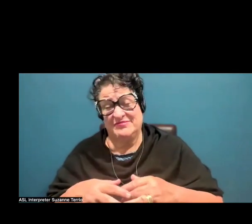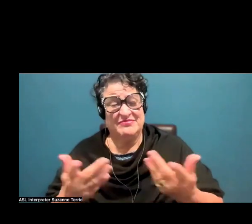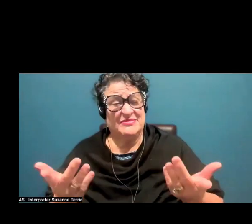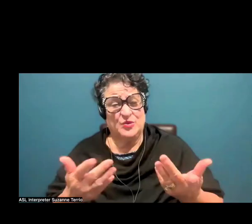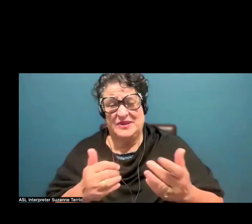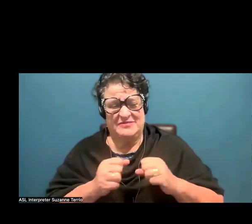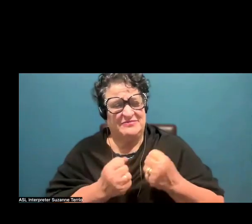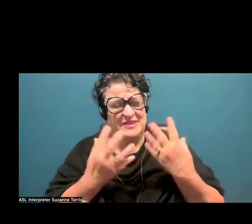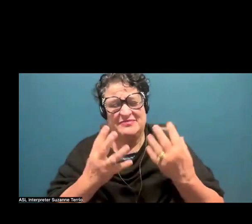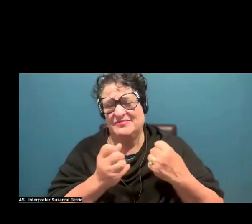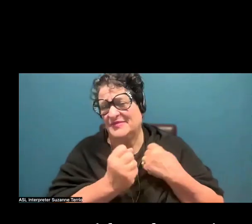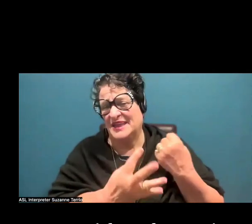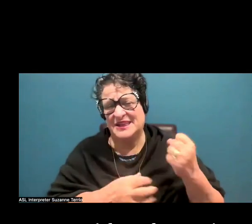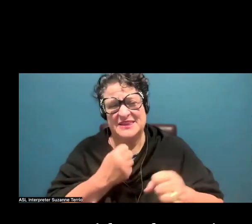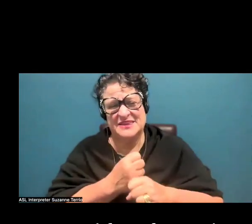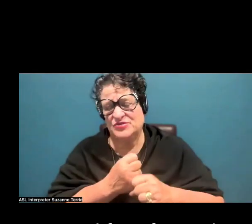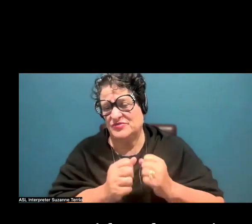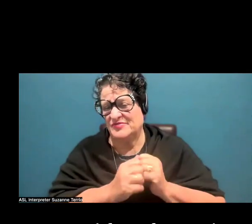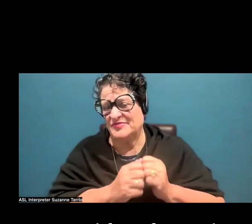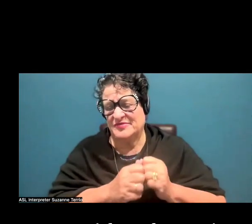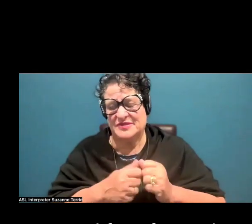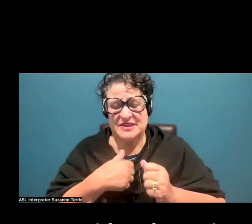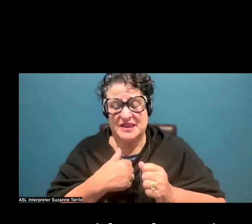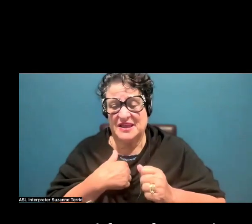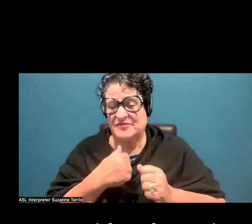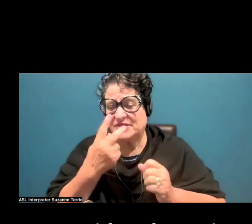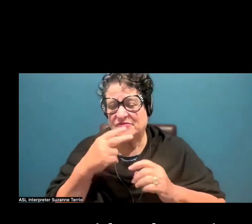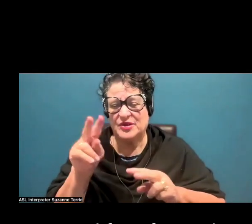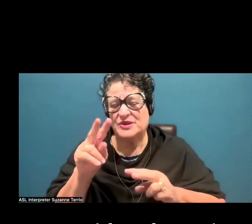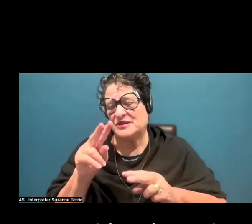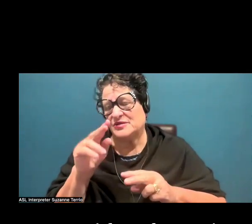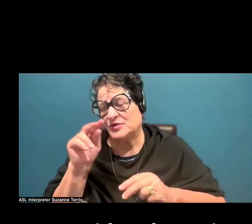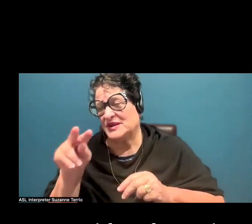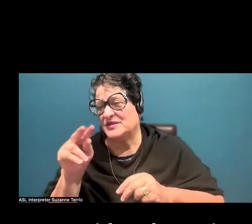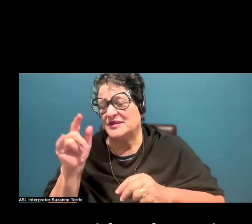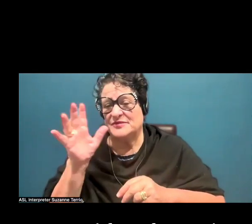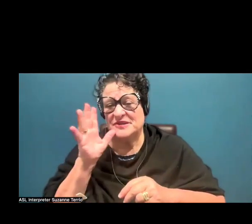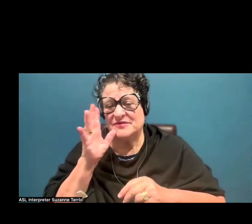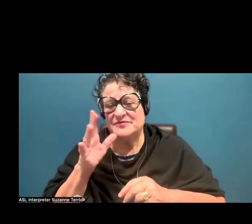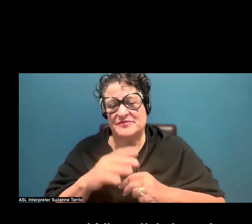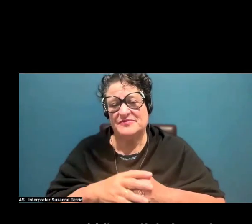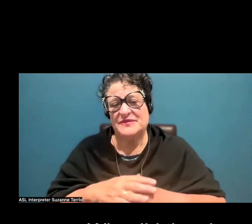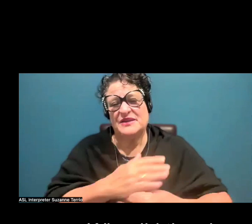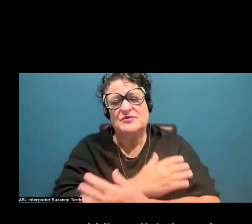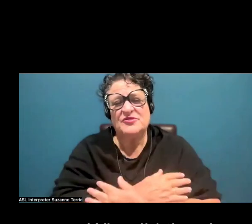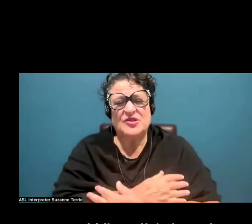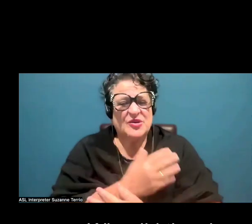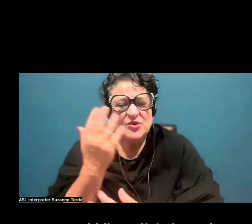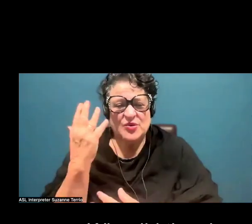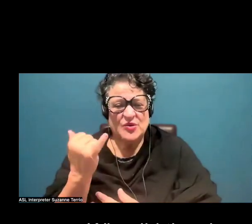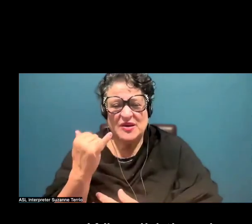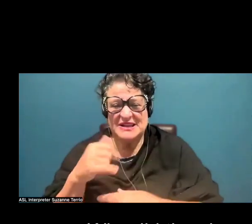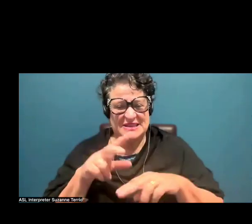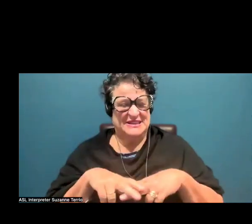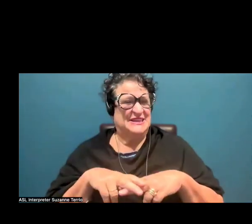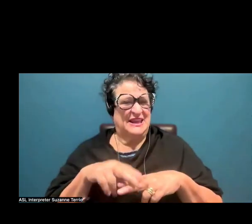of them. I face forward again, slouch against Mom, my arms folded across my chest. Why did they have us sit down if they